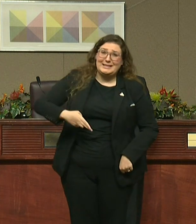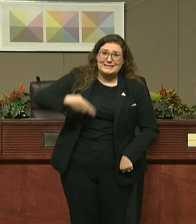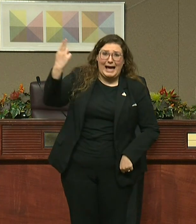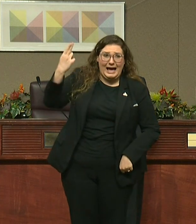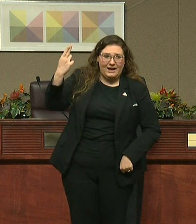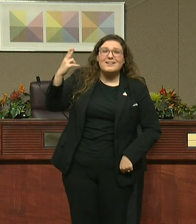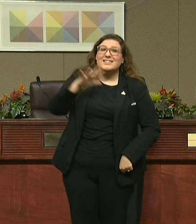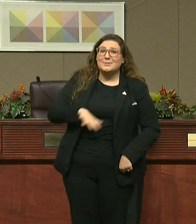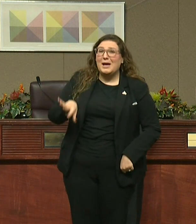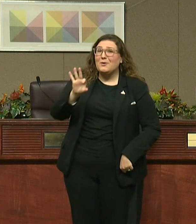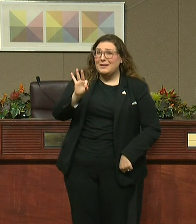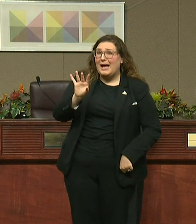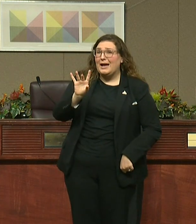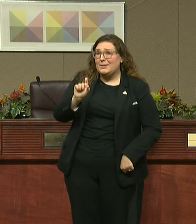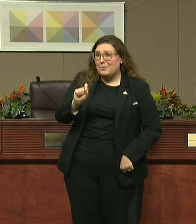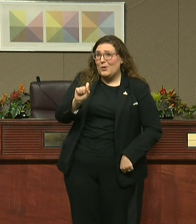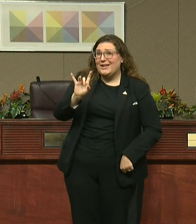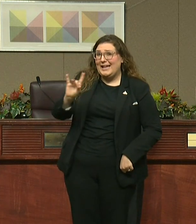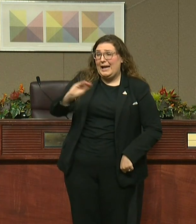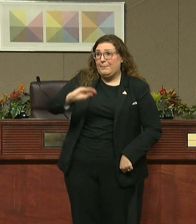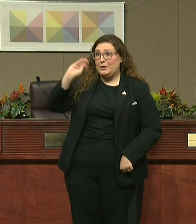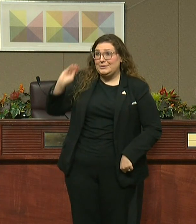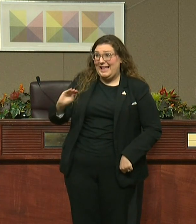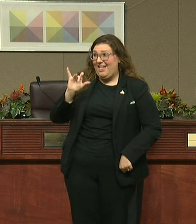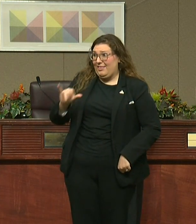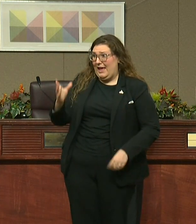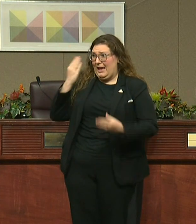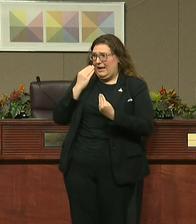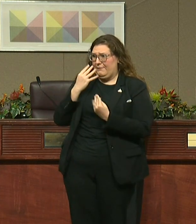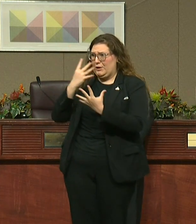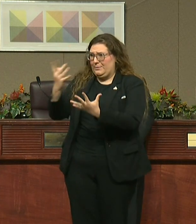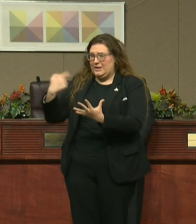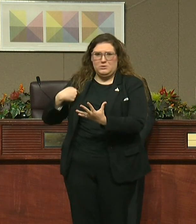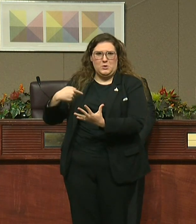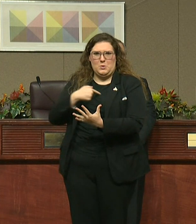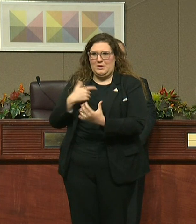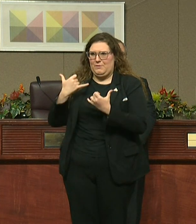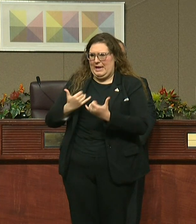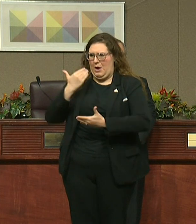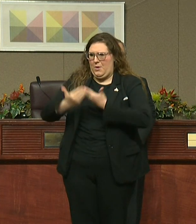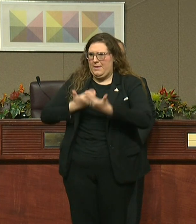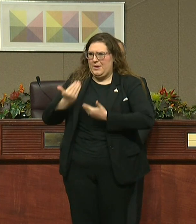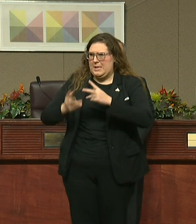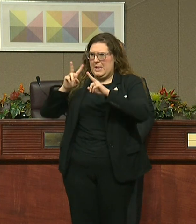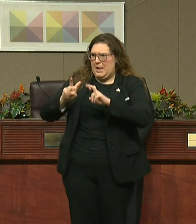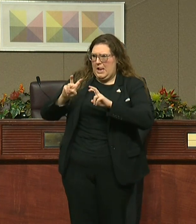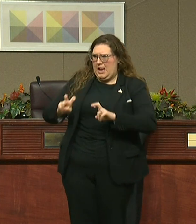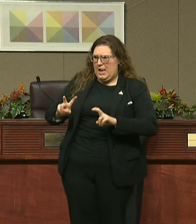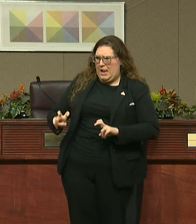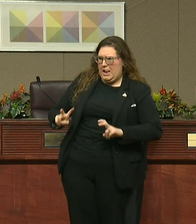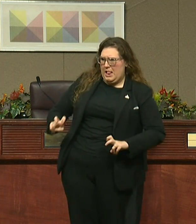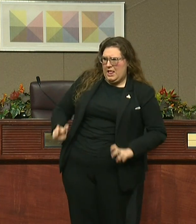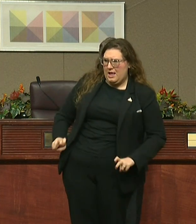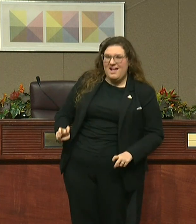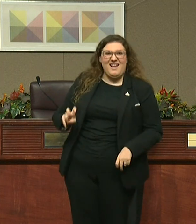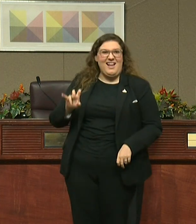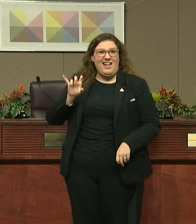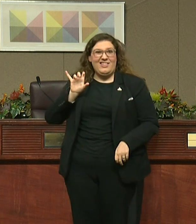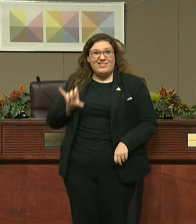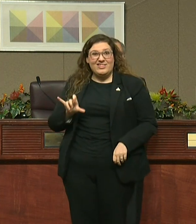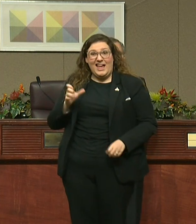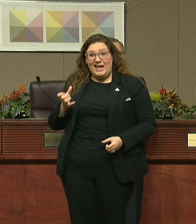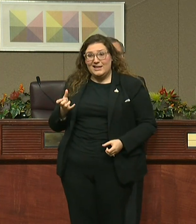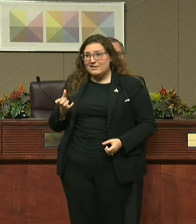in the process of assessing the data. 129 negative cases is not a normal day load of